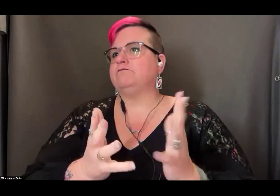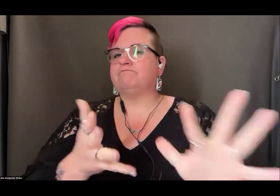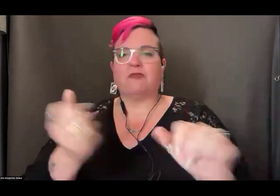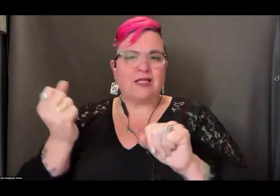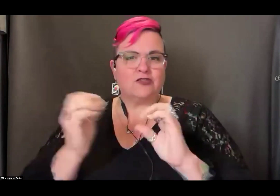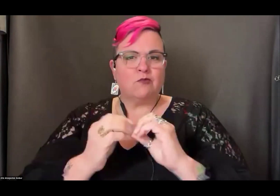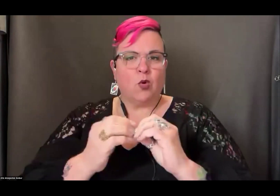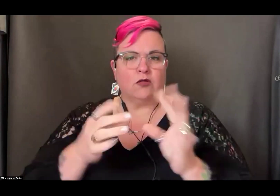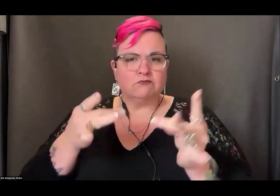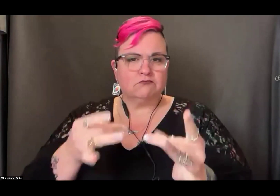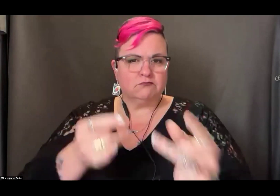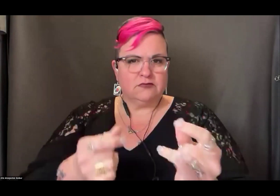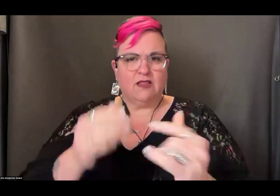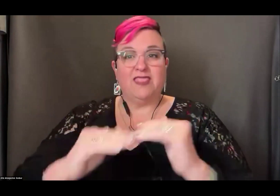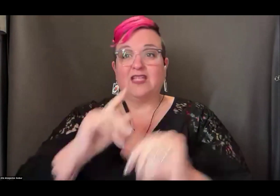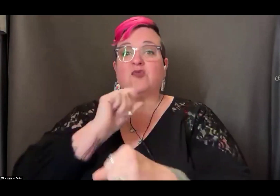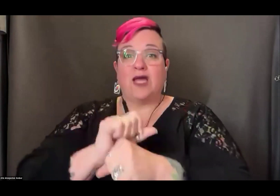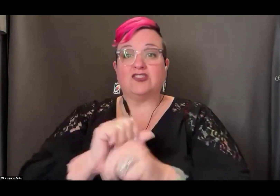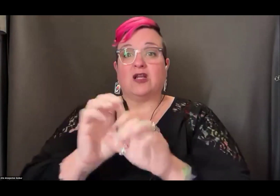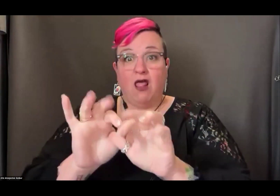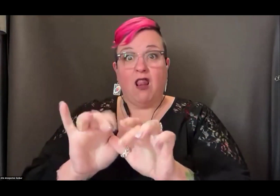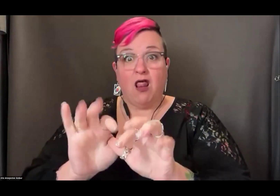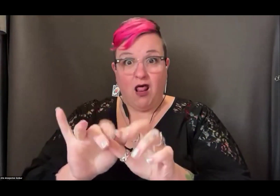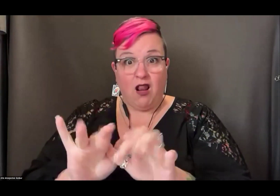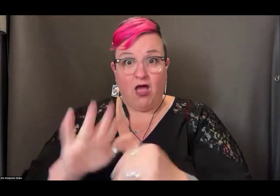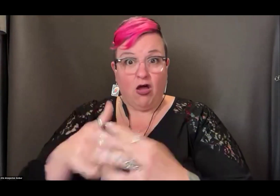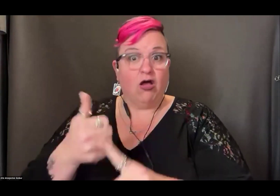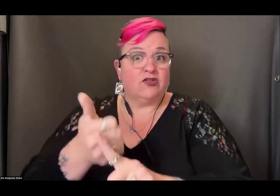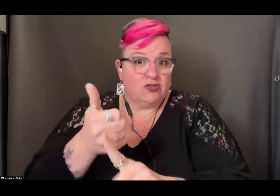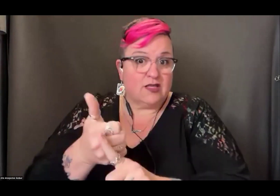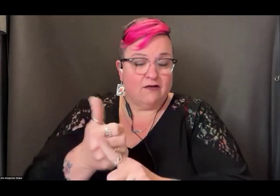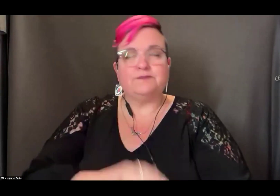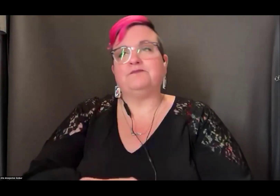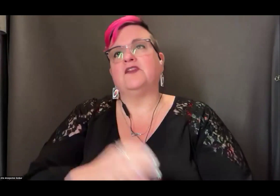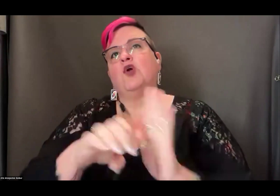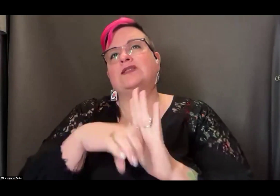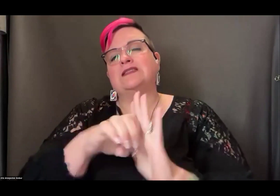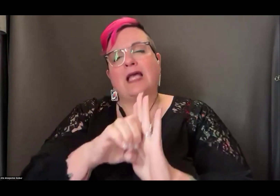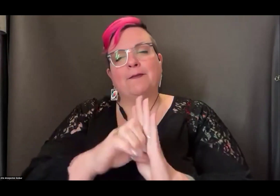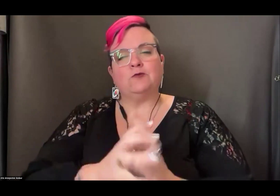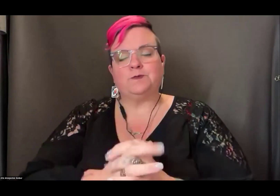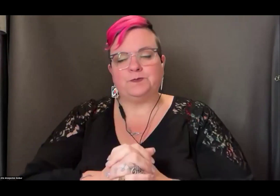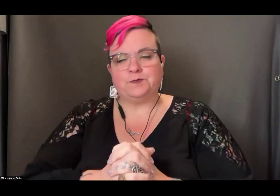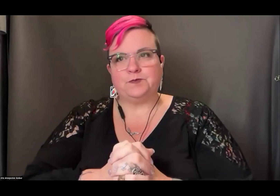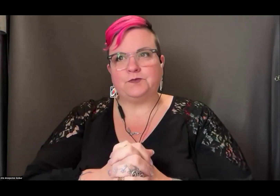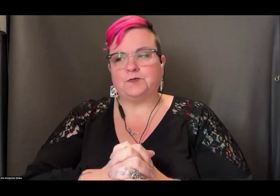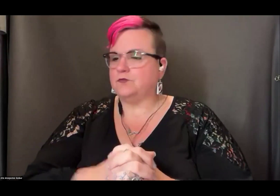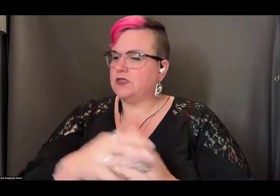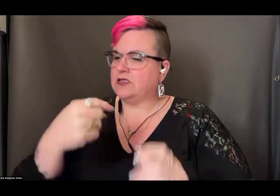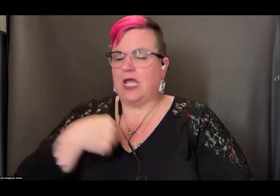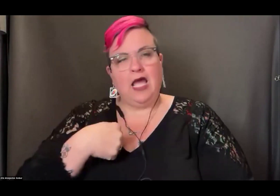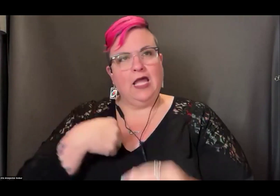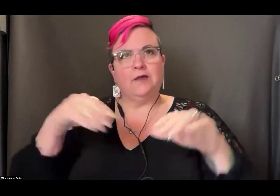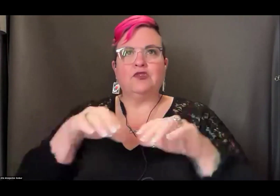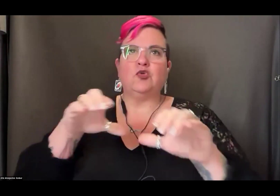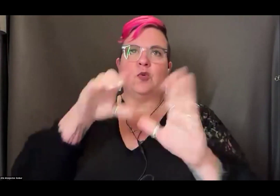and efficient than actually typing out all of the prompts. So for example, you might want to say, I am doing